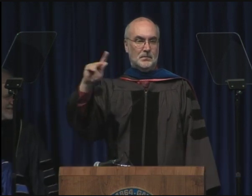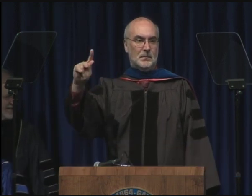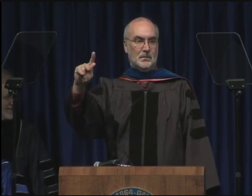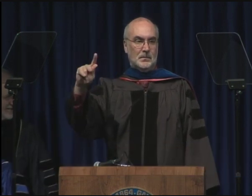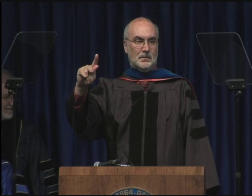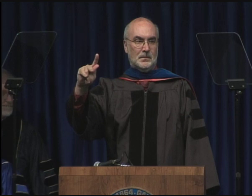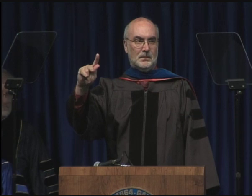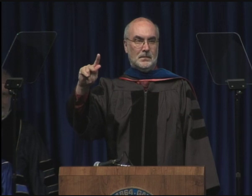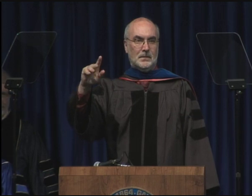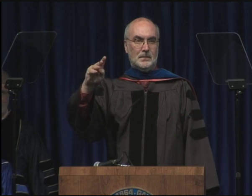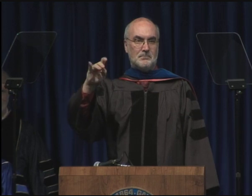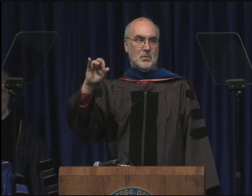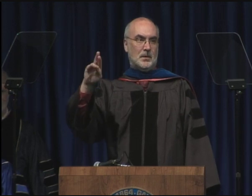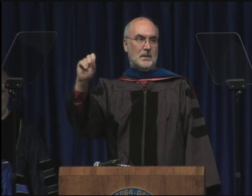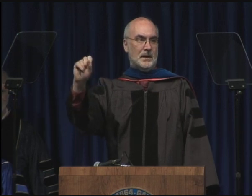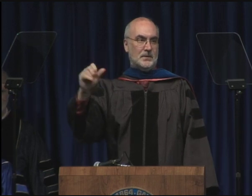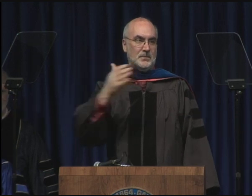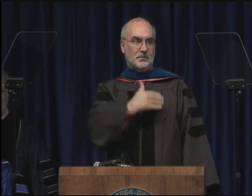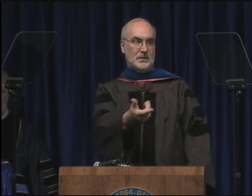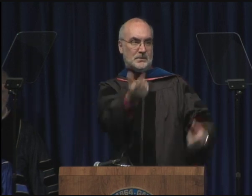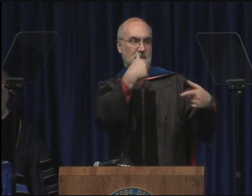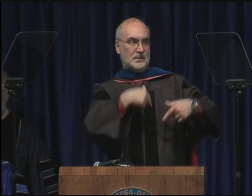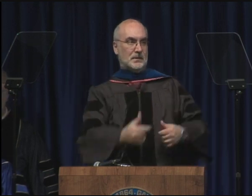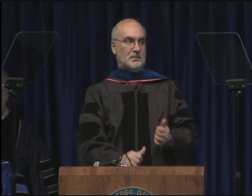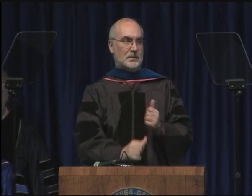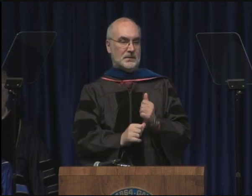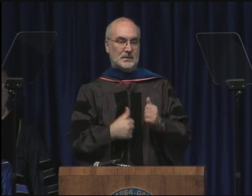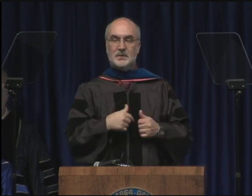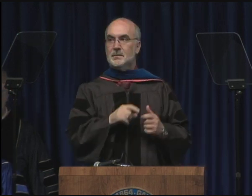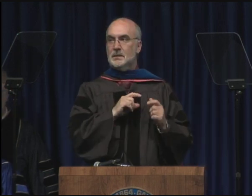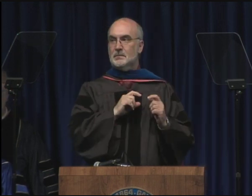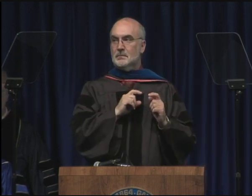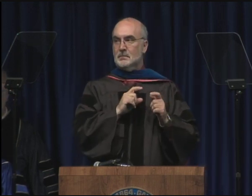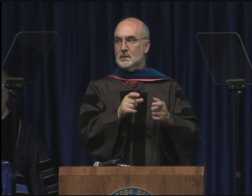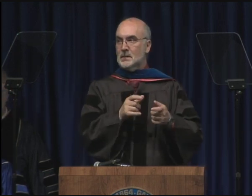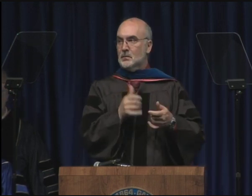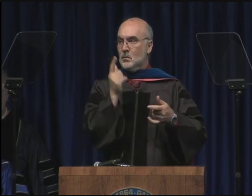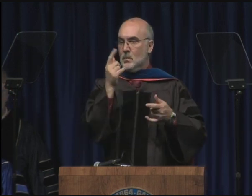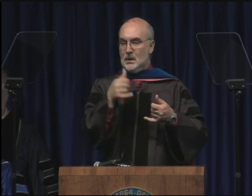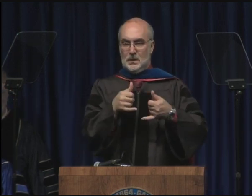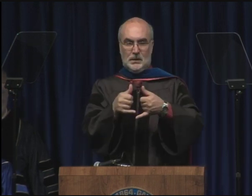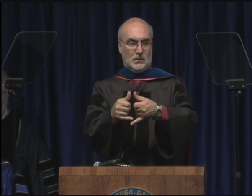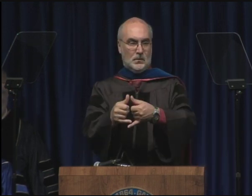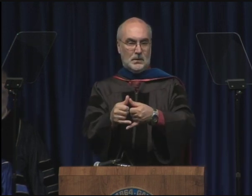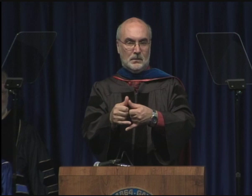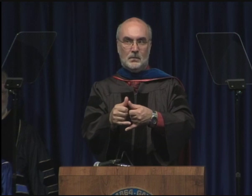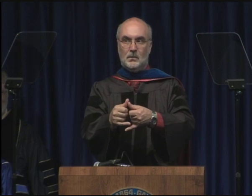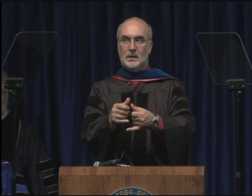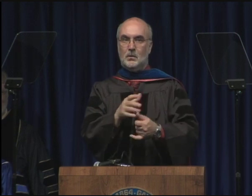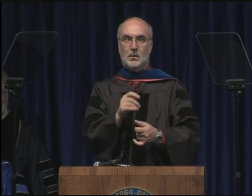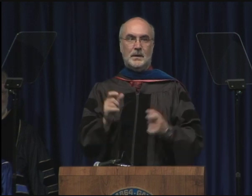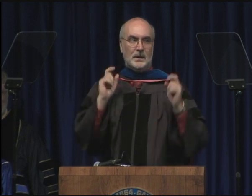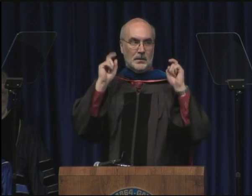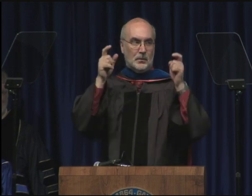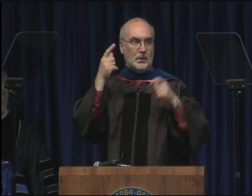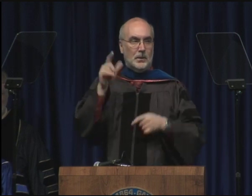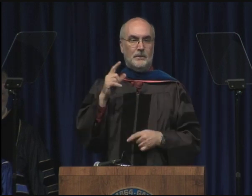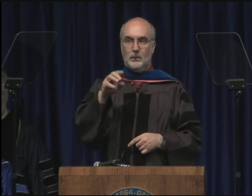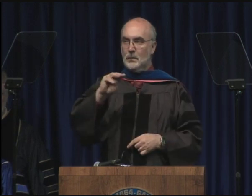Dr. Angela McCaskill, and Dr. Mark Myers please assist me in presenting one award and hoods from